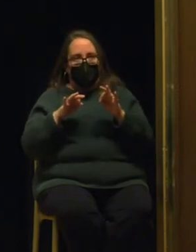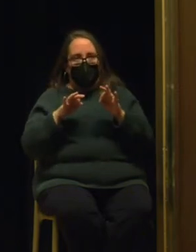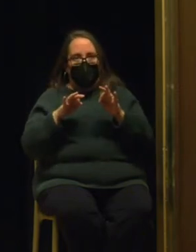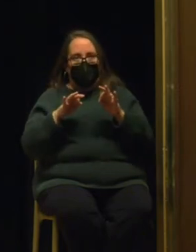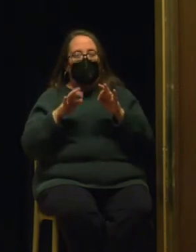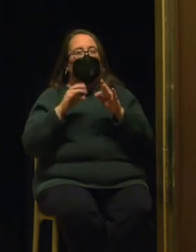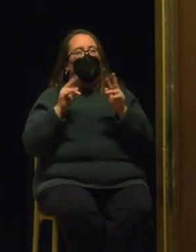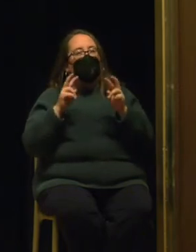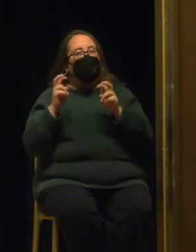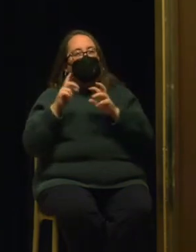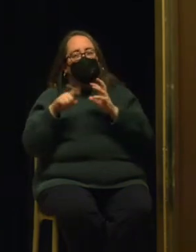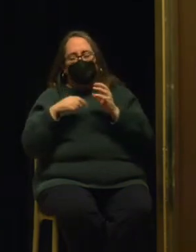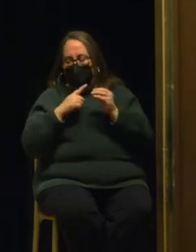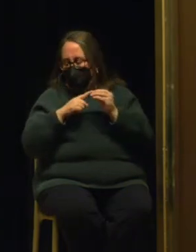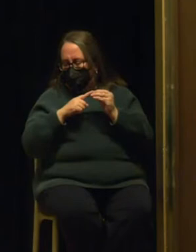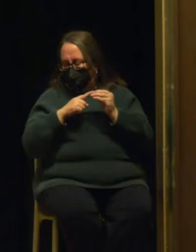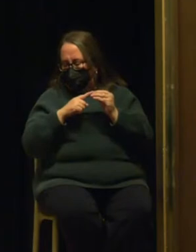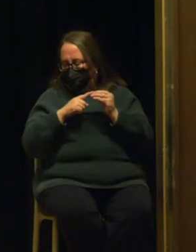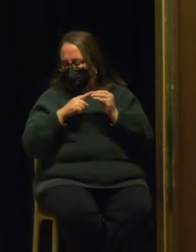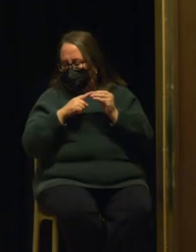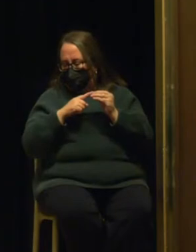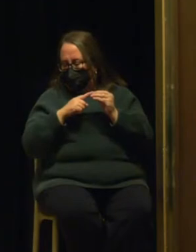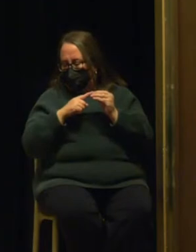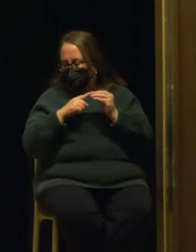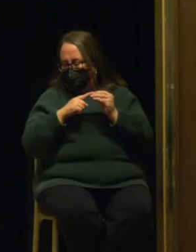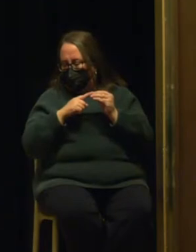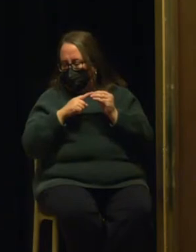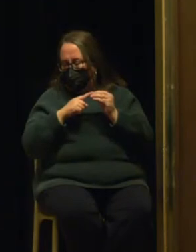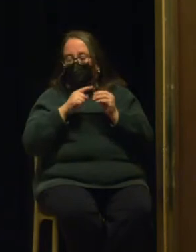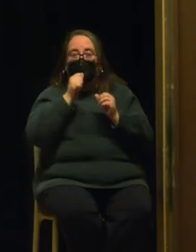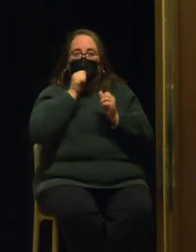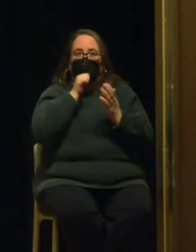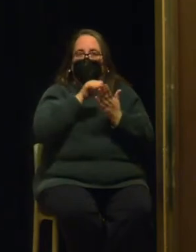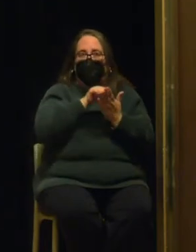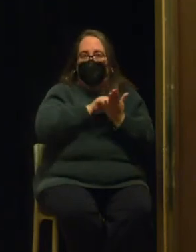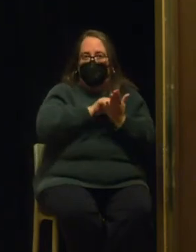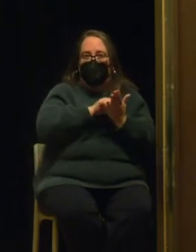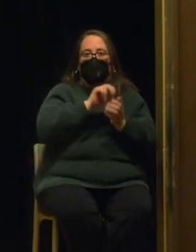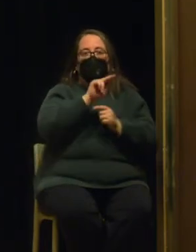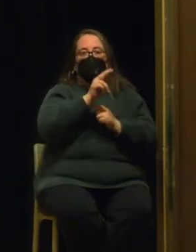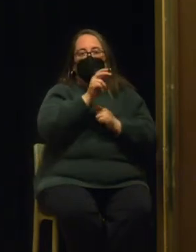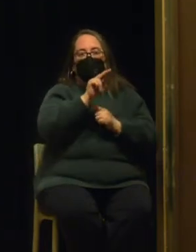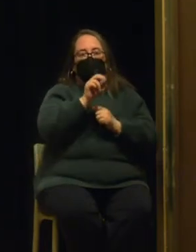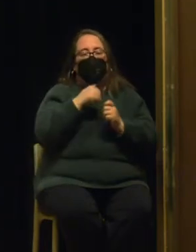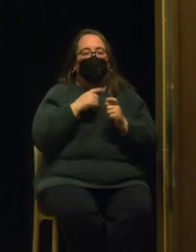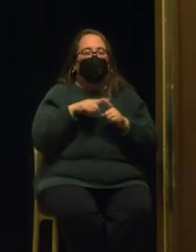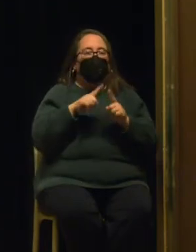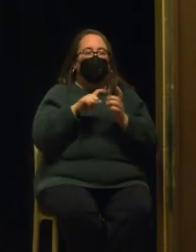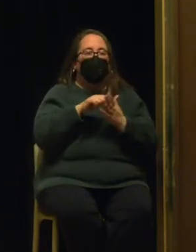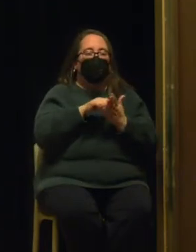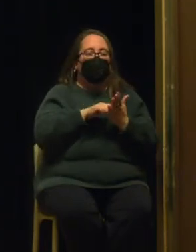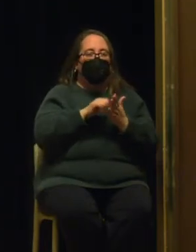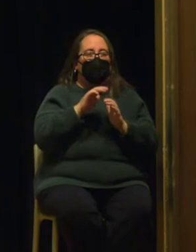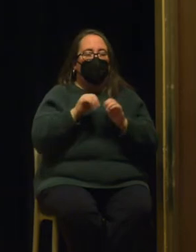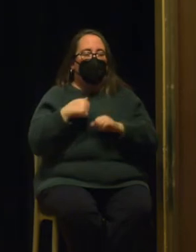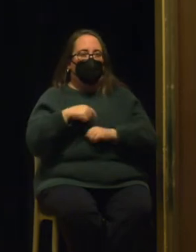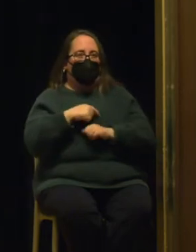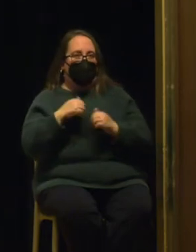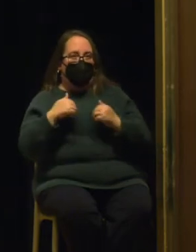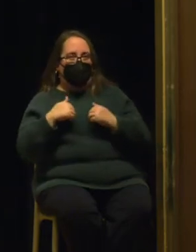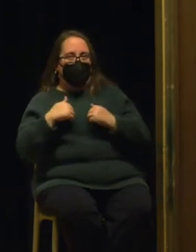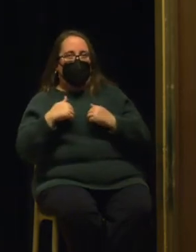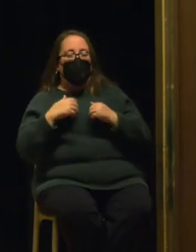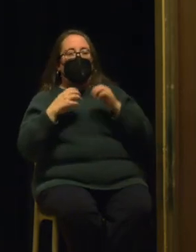it was an issue about our subscriber count. Nielsen had a different count than we did. And